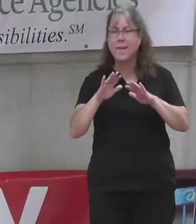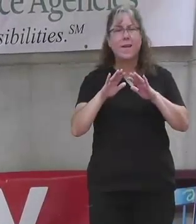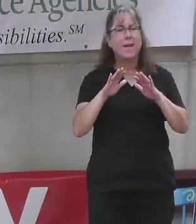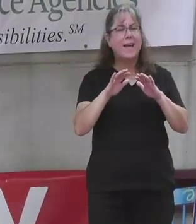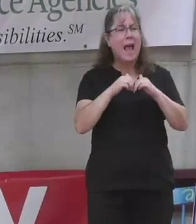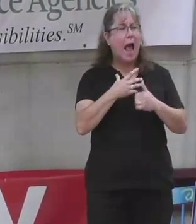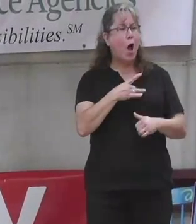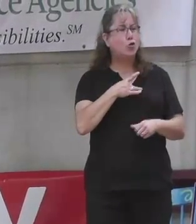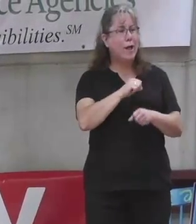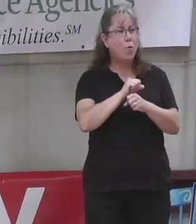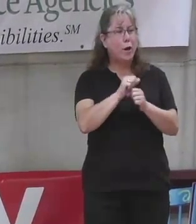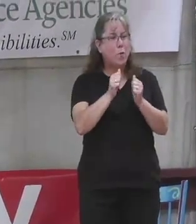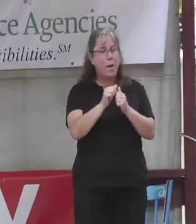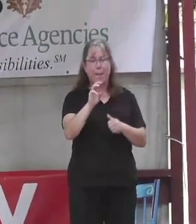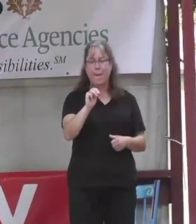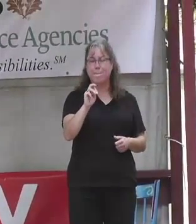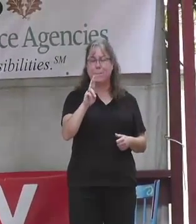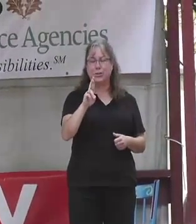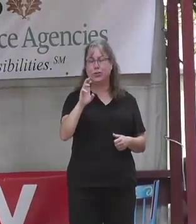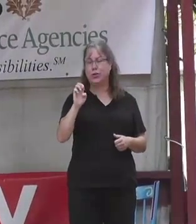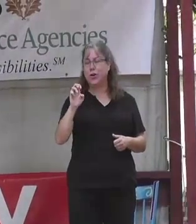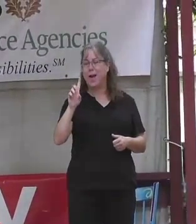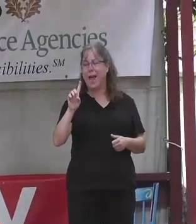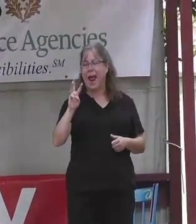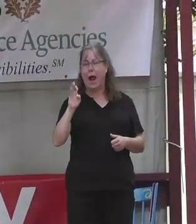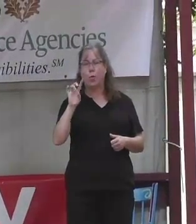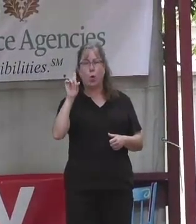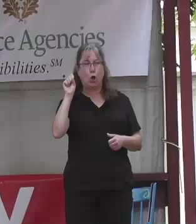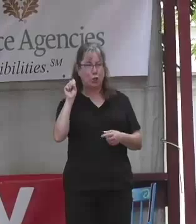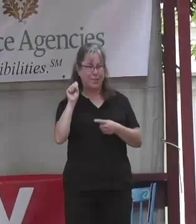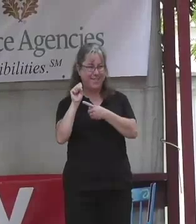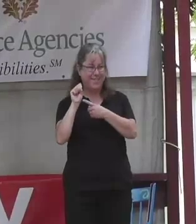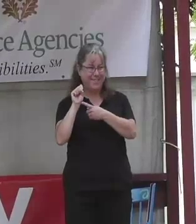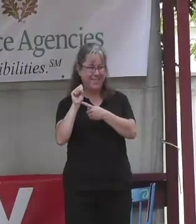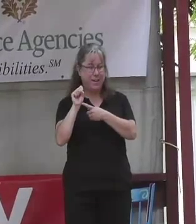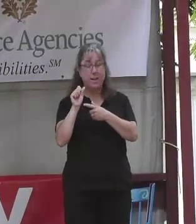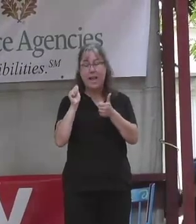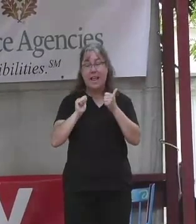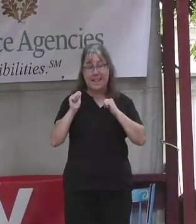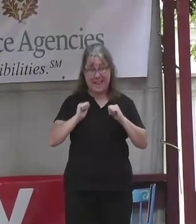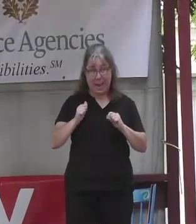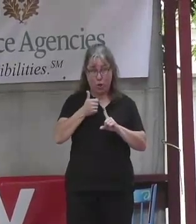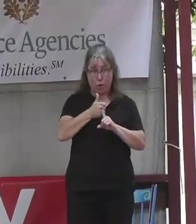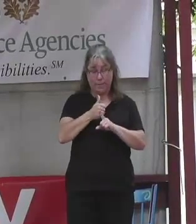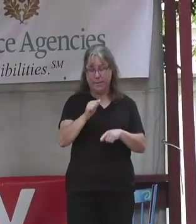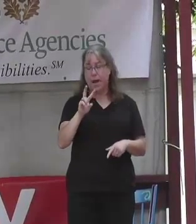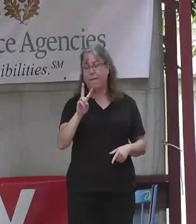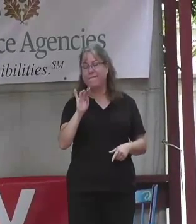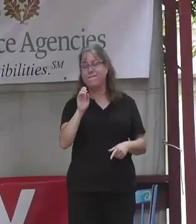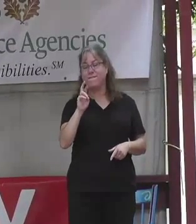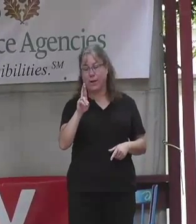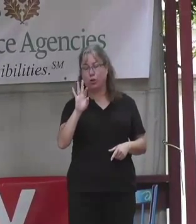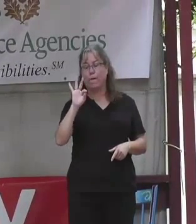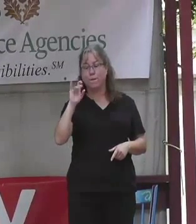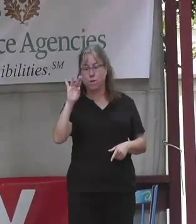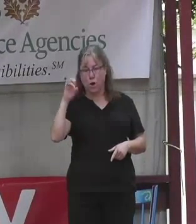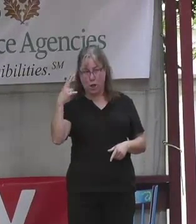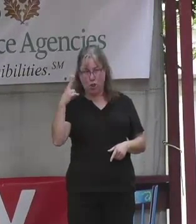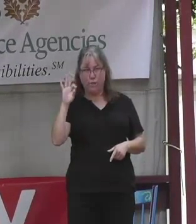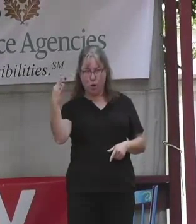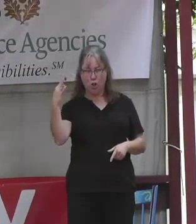Mr. Edwards, how was it working with Mr. Edwards? The actor who played Mr. Edwards was Victor French, and he had